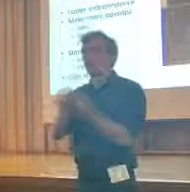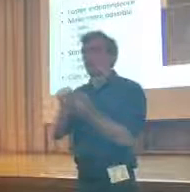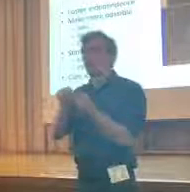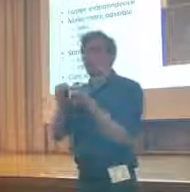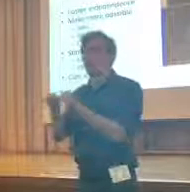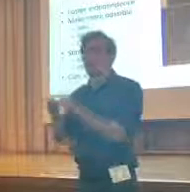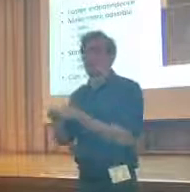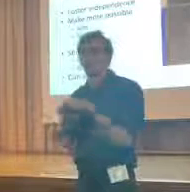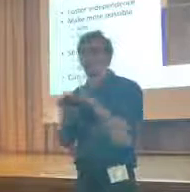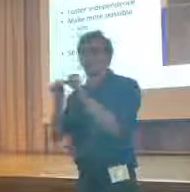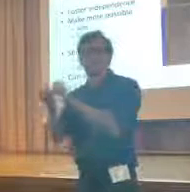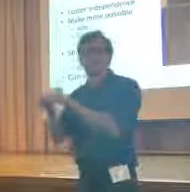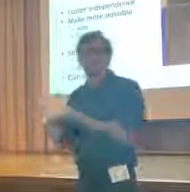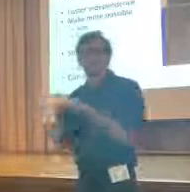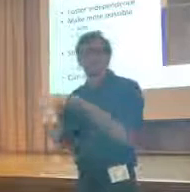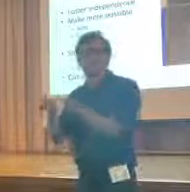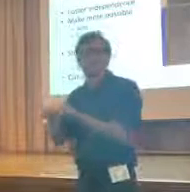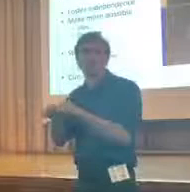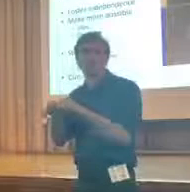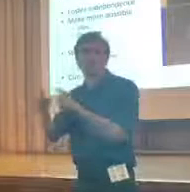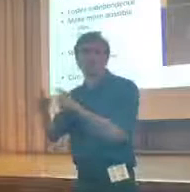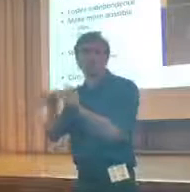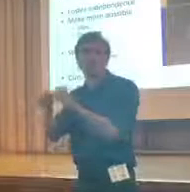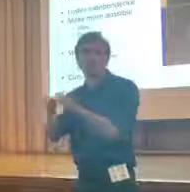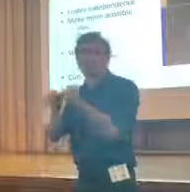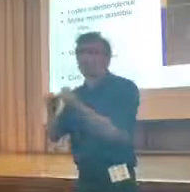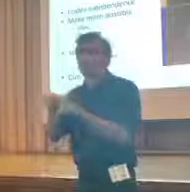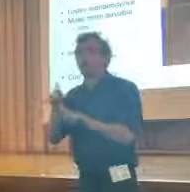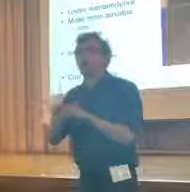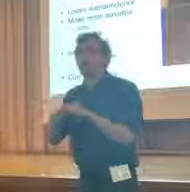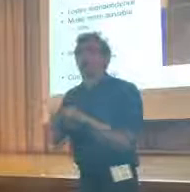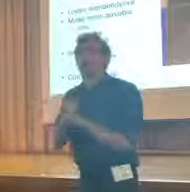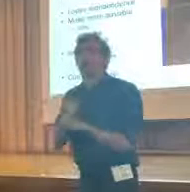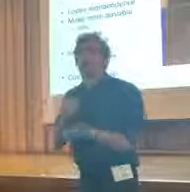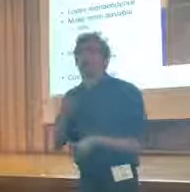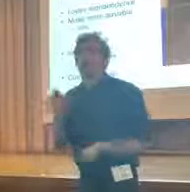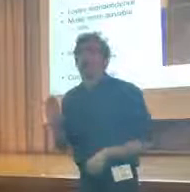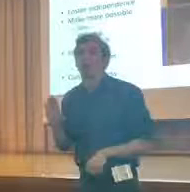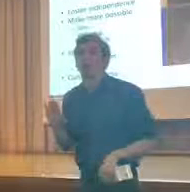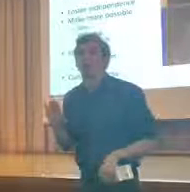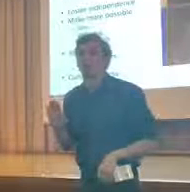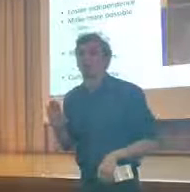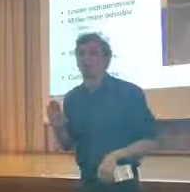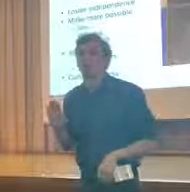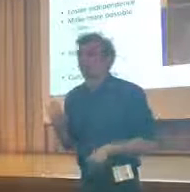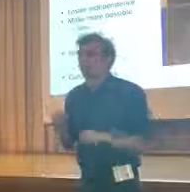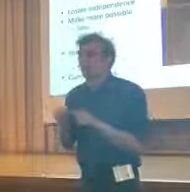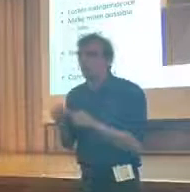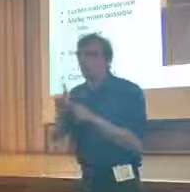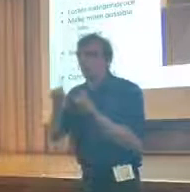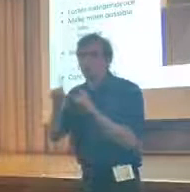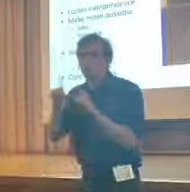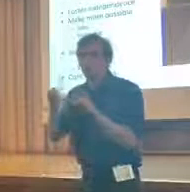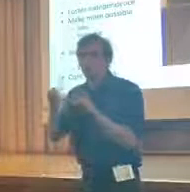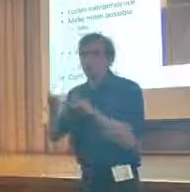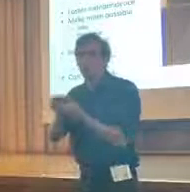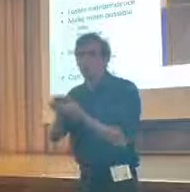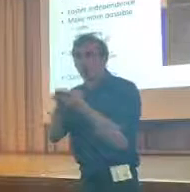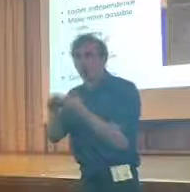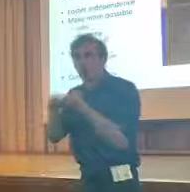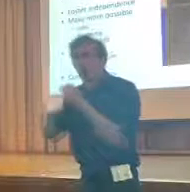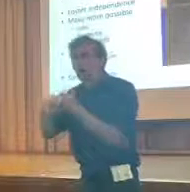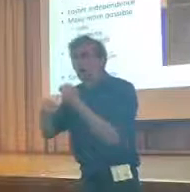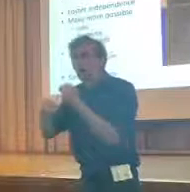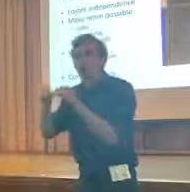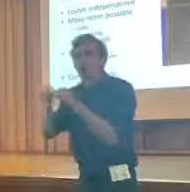bored. They were not stimulated. And being able to be on the web gave them so much more opportunity. So as